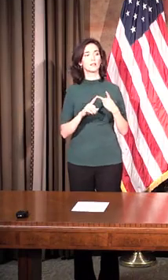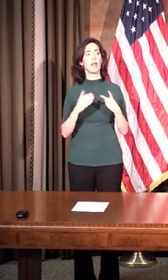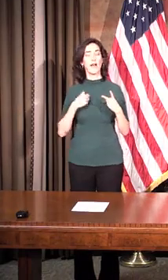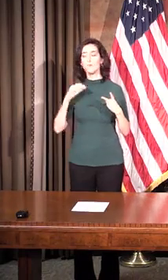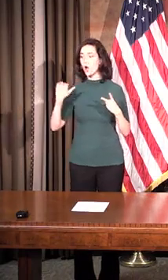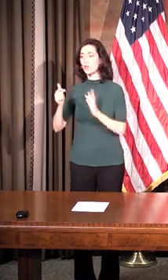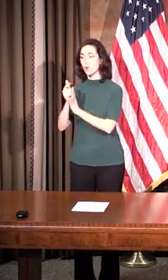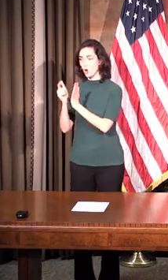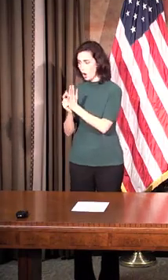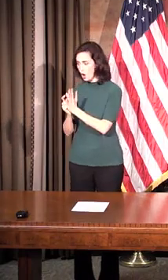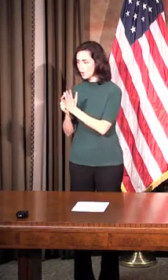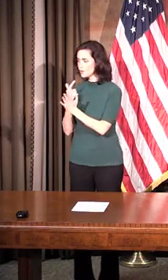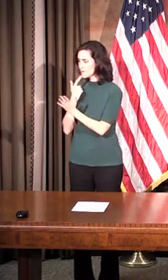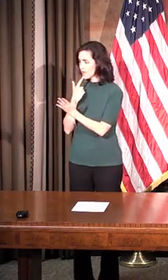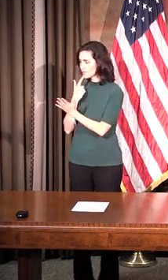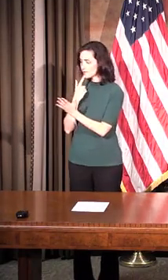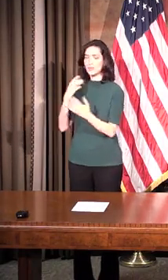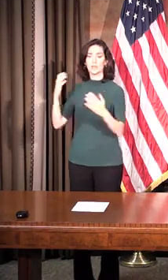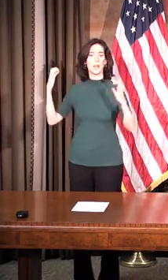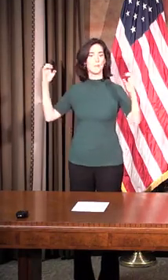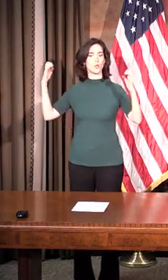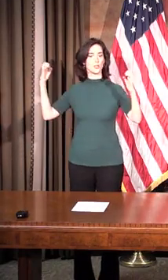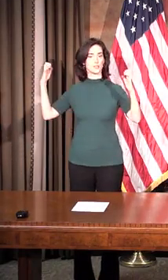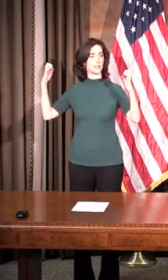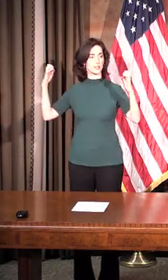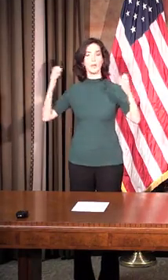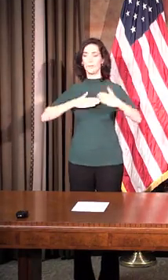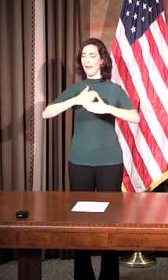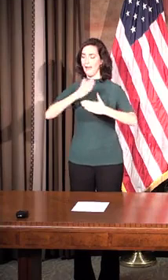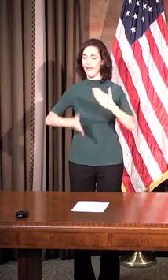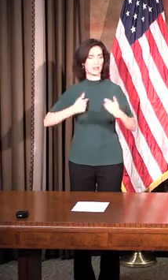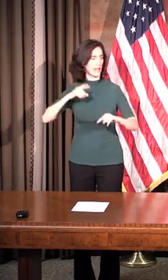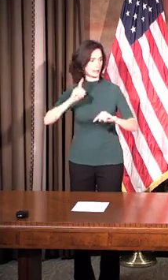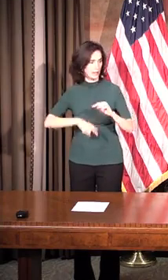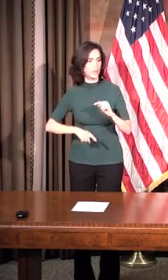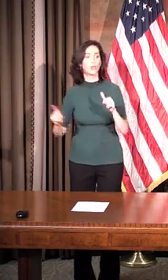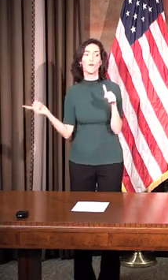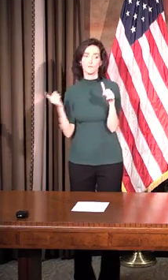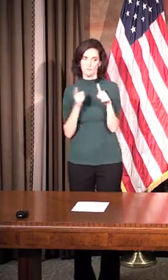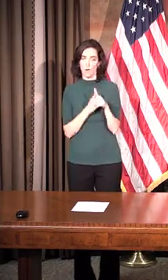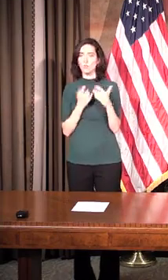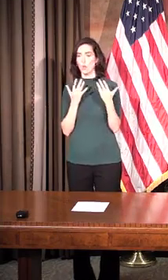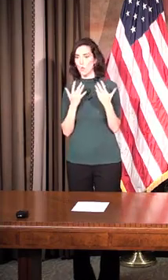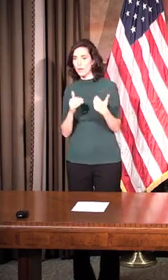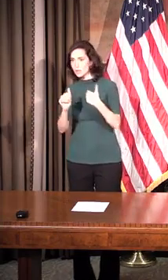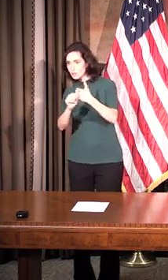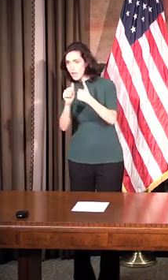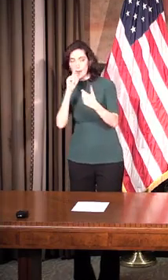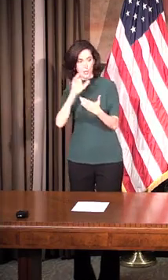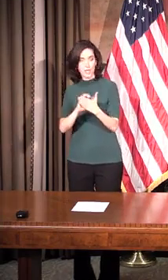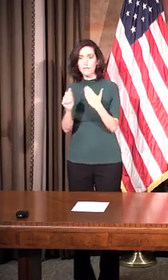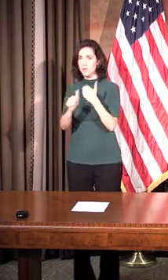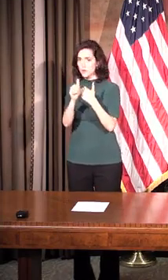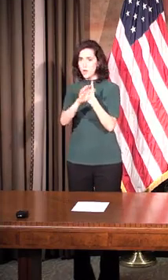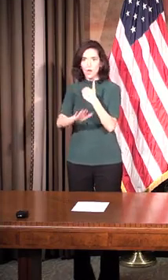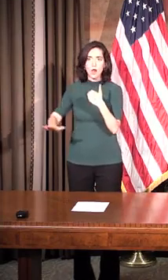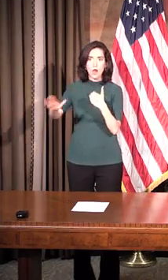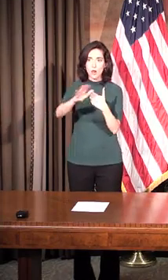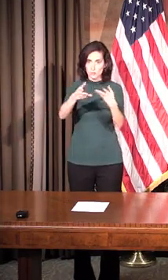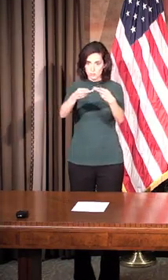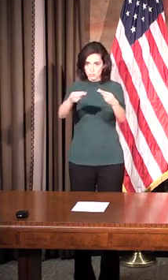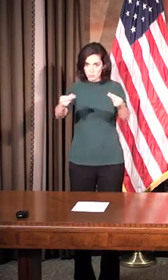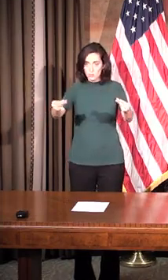tell me I cannot end the public health emergency until I believe that the threat to the public health is in